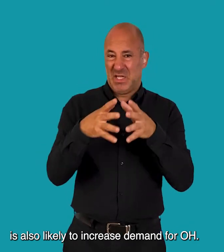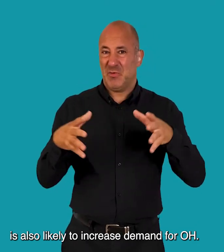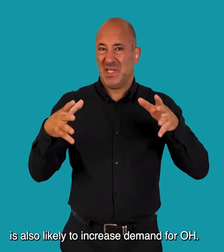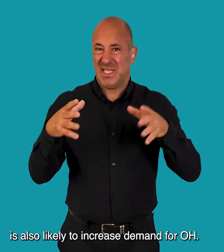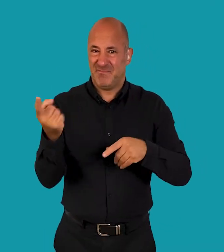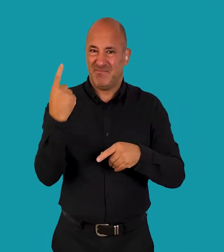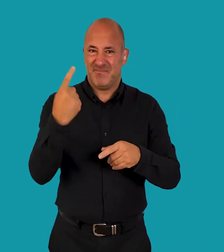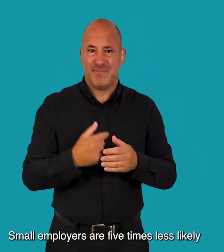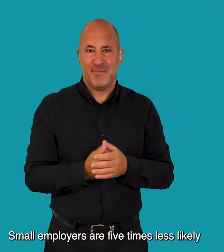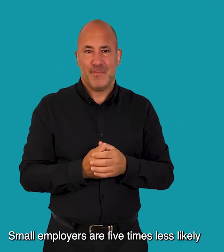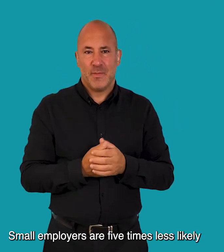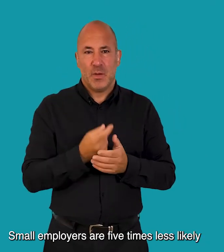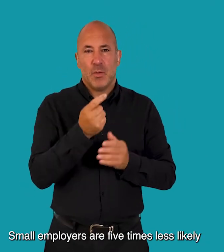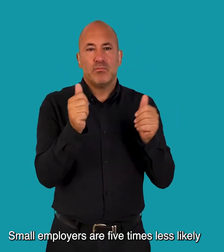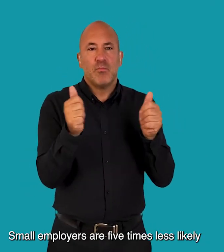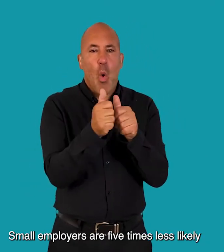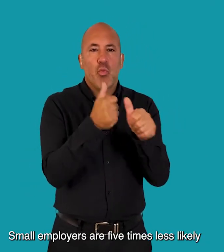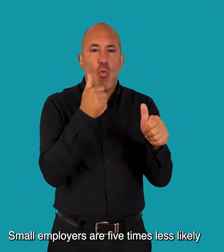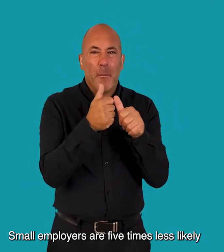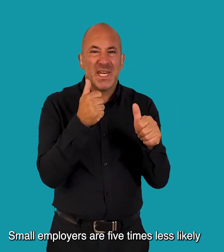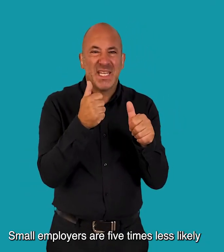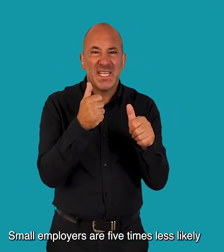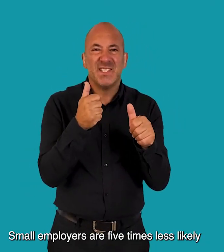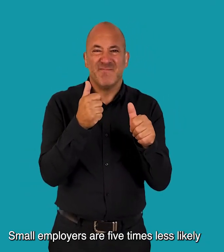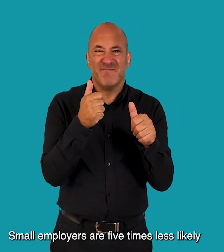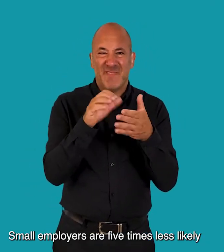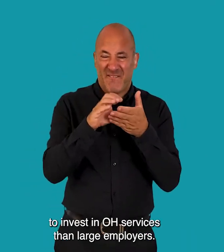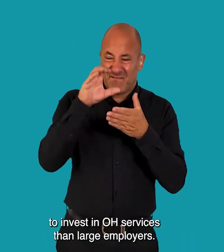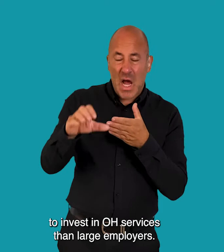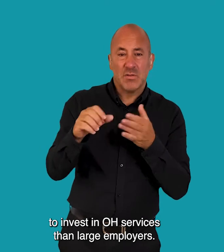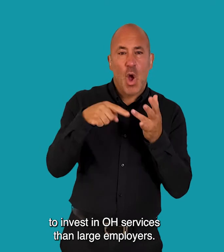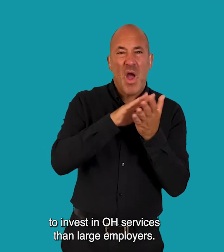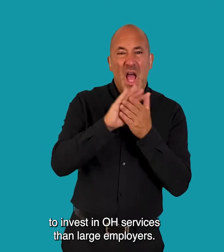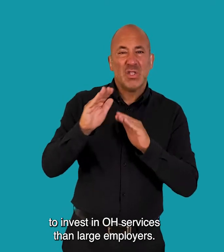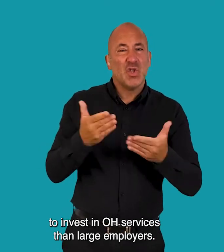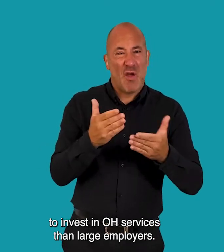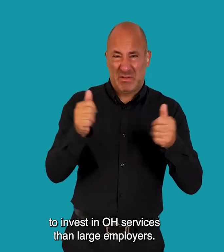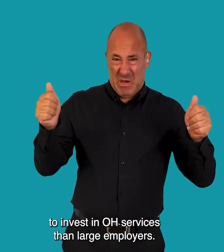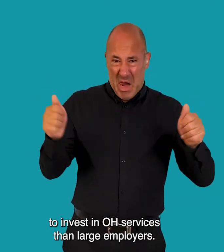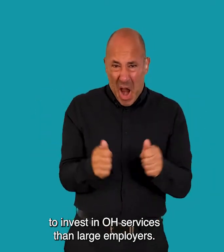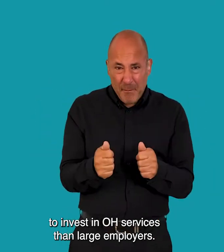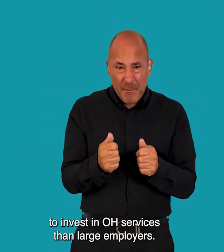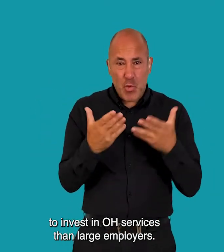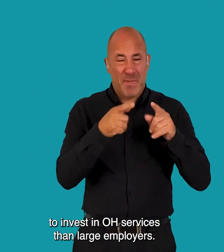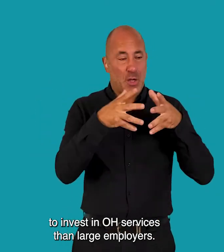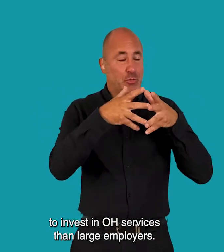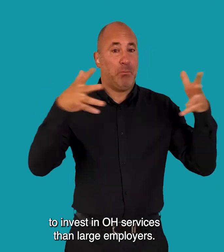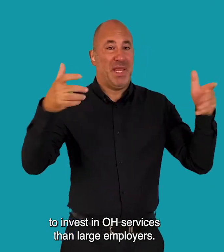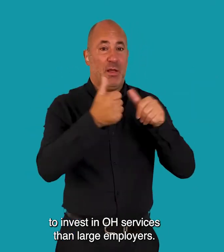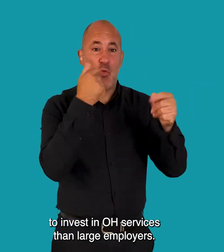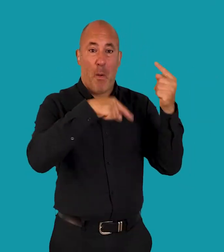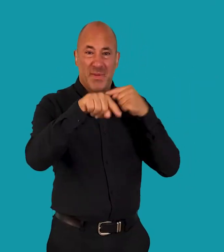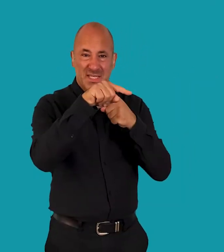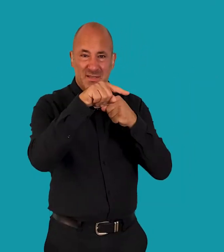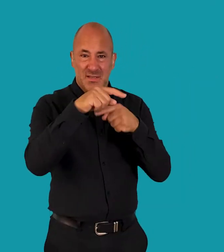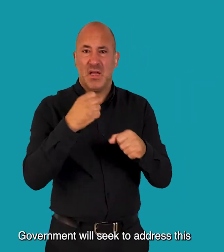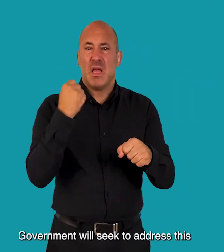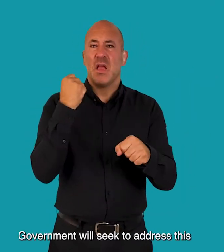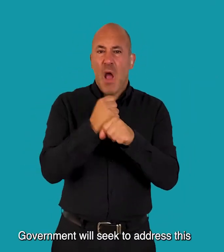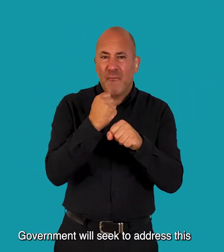OH. Small employers are 5 times less likely to invest in OH services than large employers. Government will seek